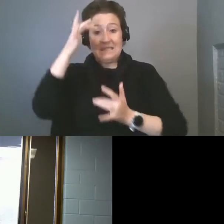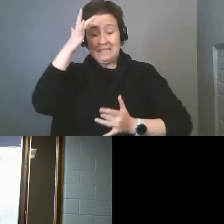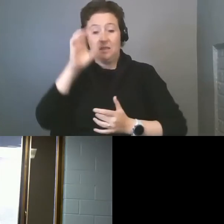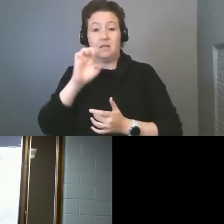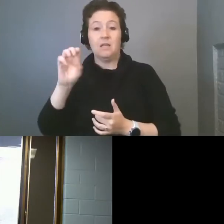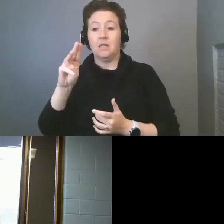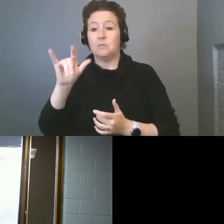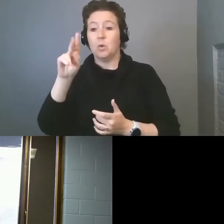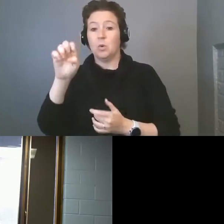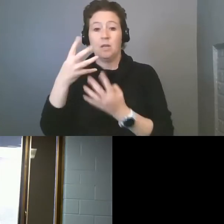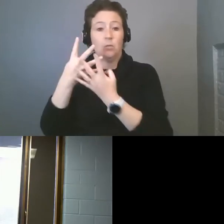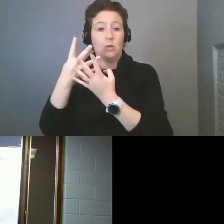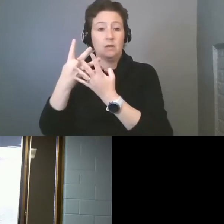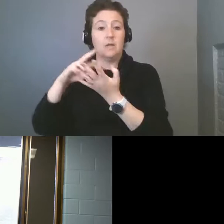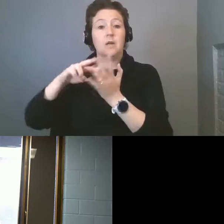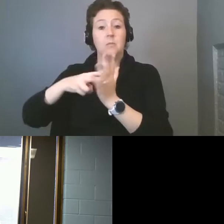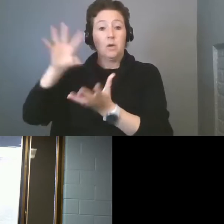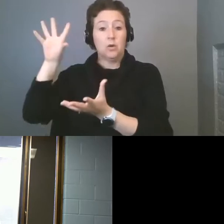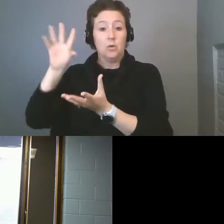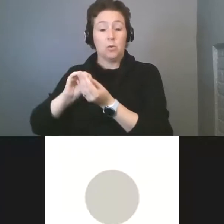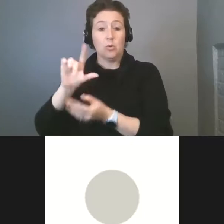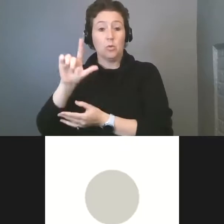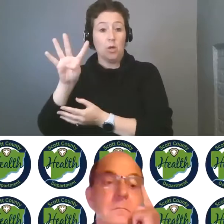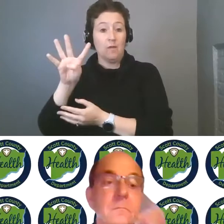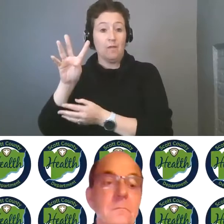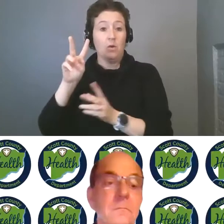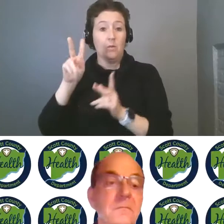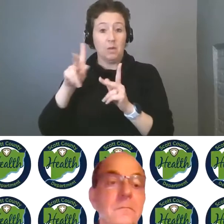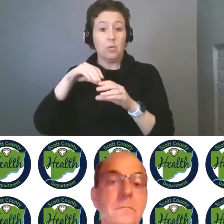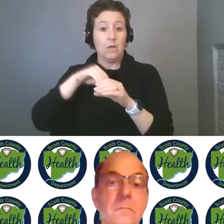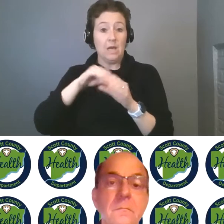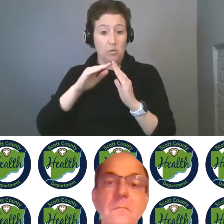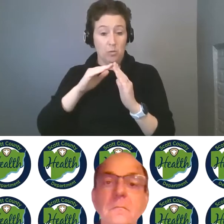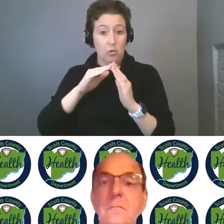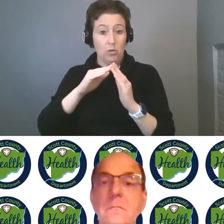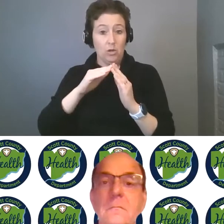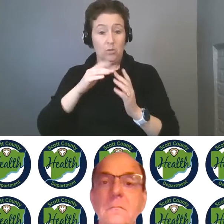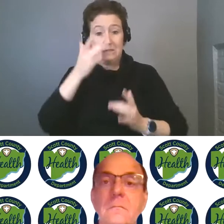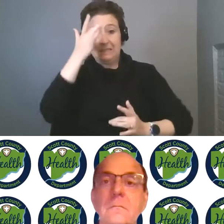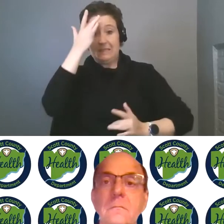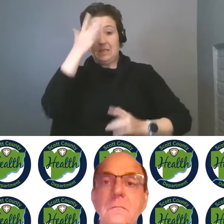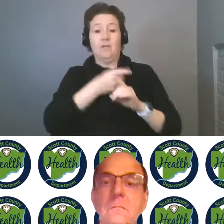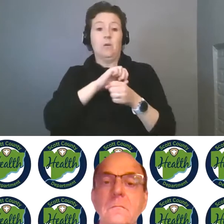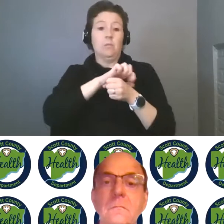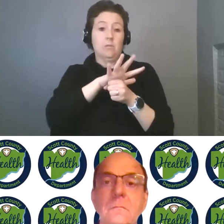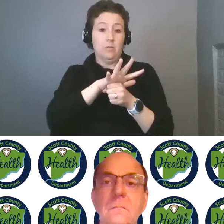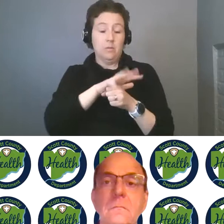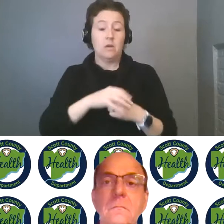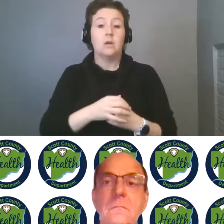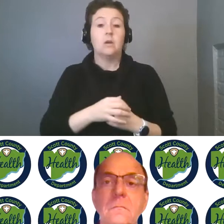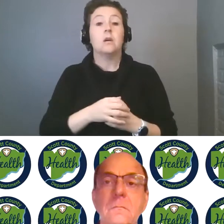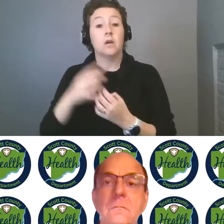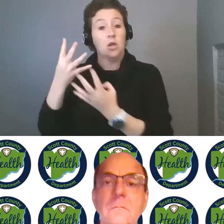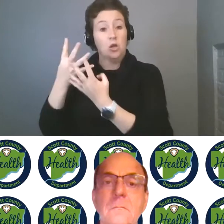which means that 24 people living in our community became infected with COVID-19. So prison